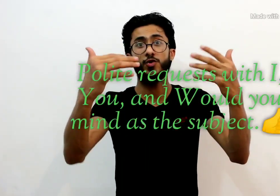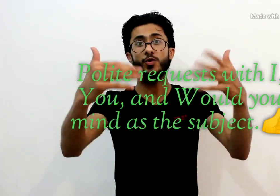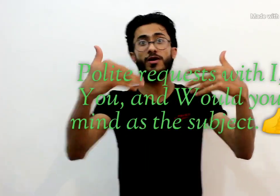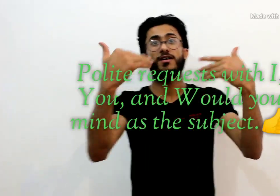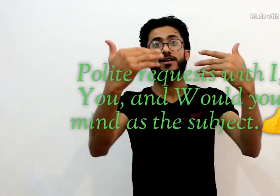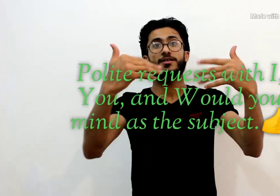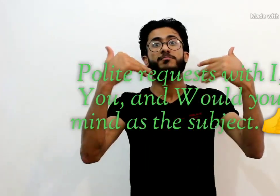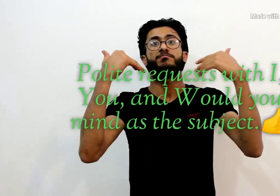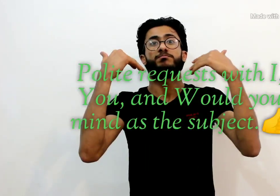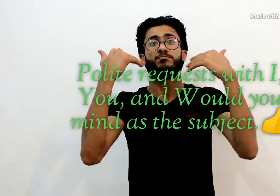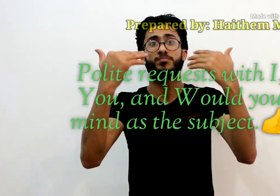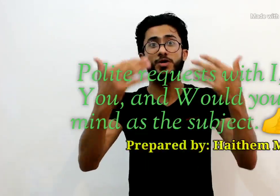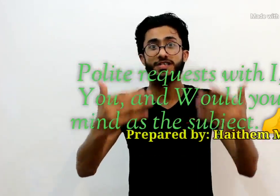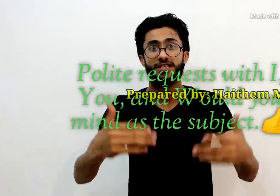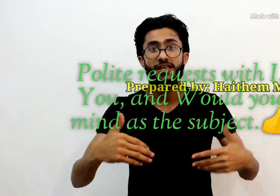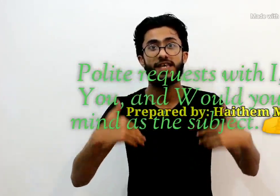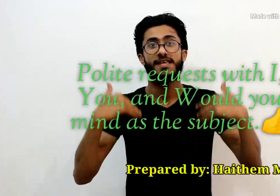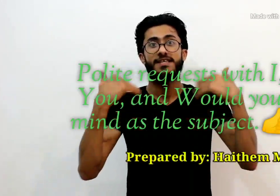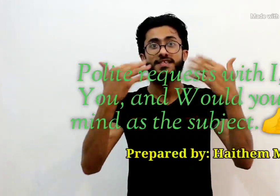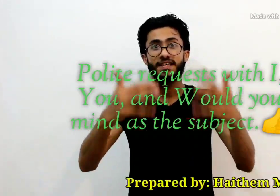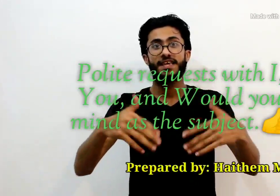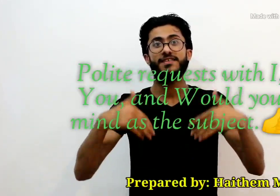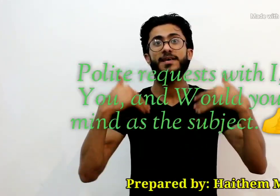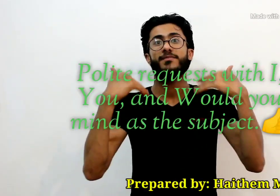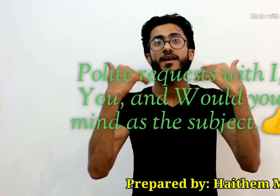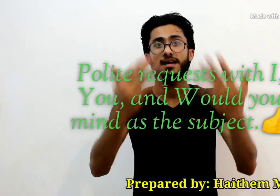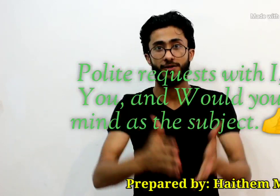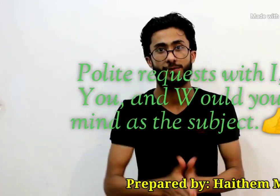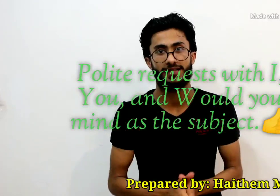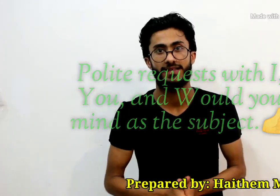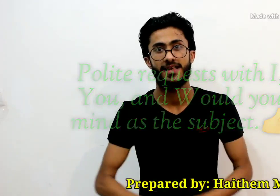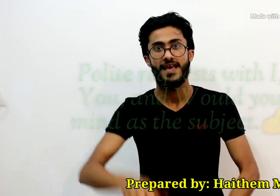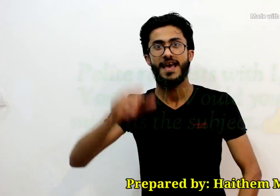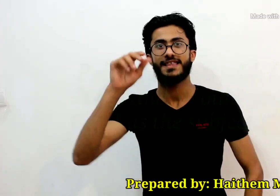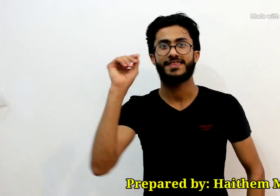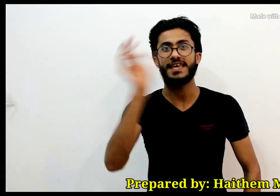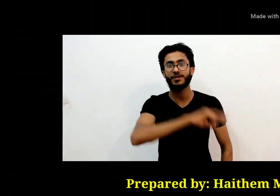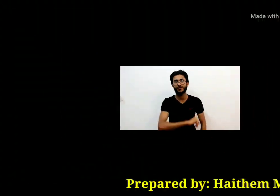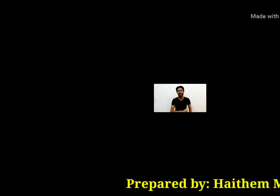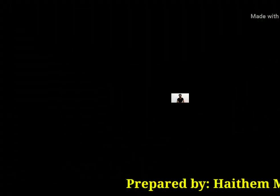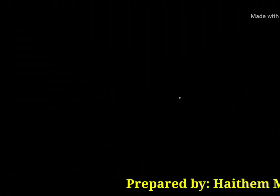you are mostly seeing them incorrect. And thank you for watching.